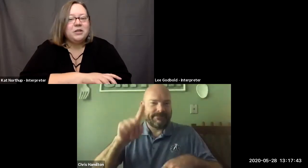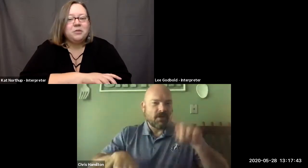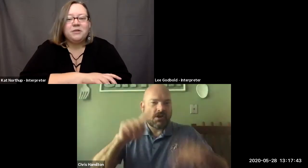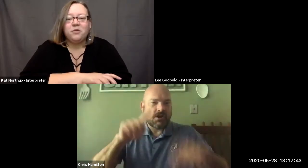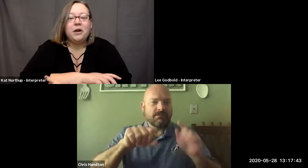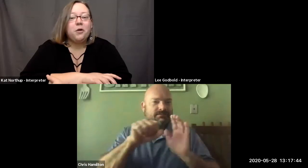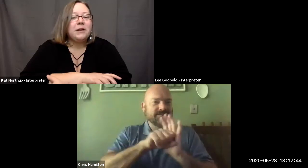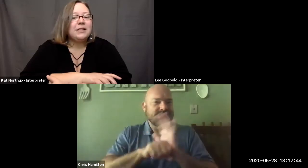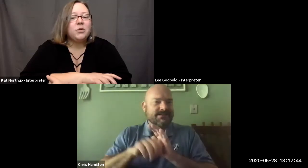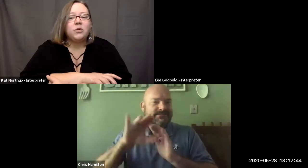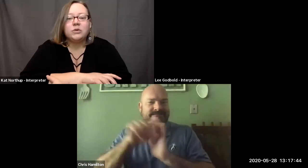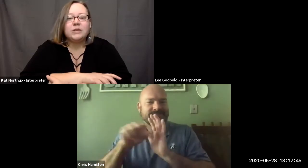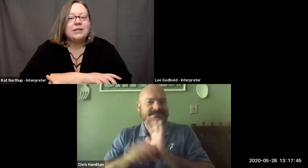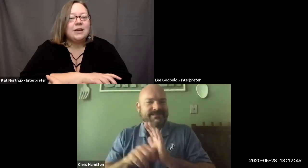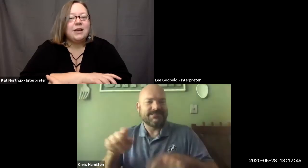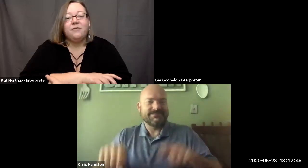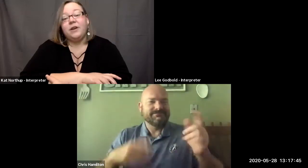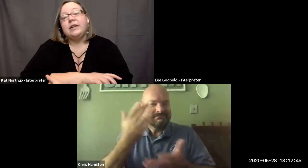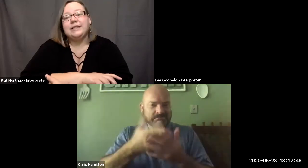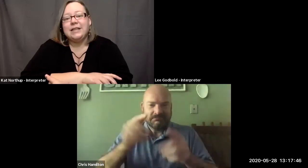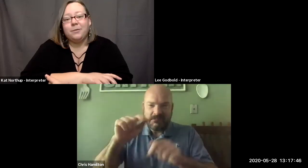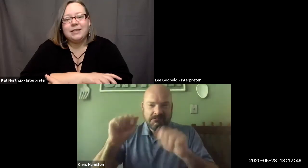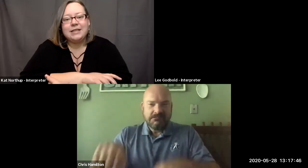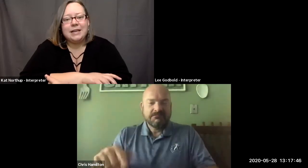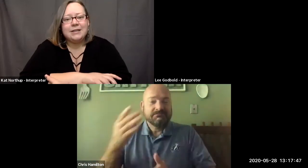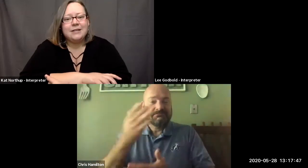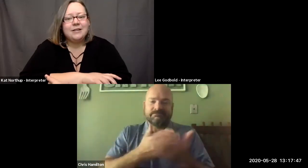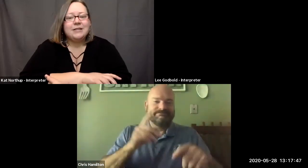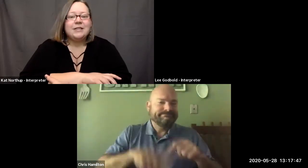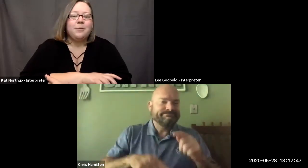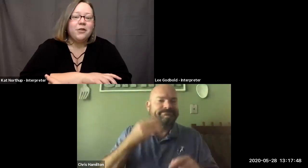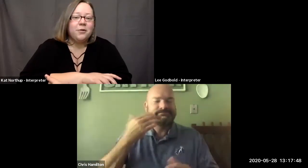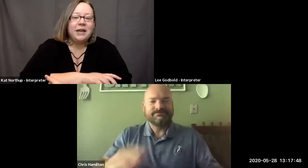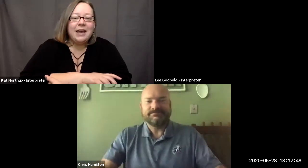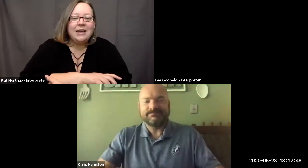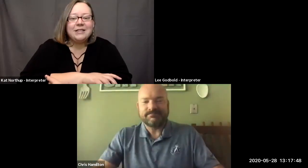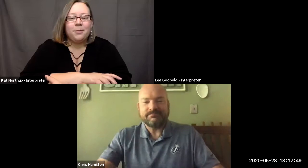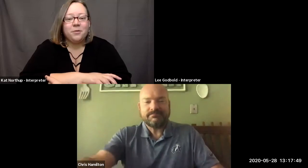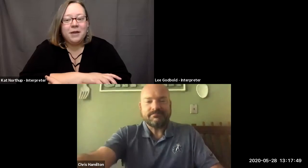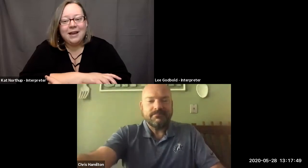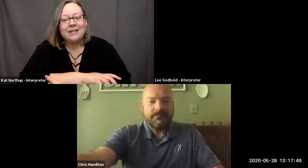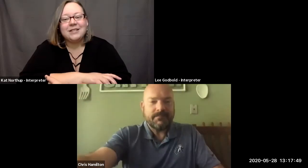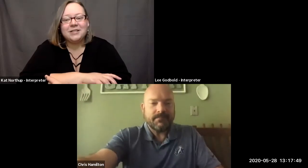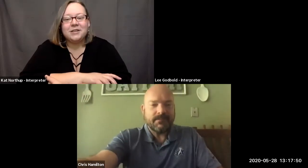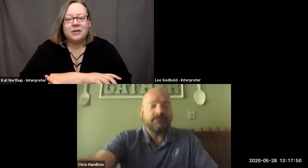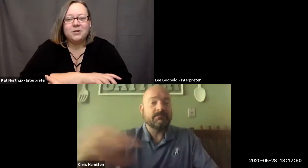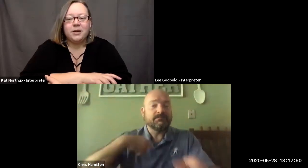in terms of reopening schools, it varies state by state. Some of them can, some of them can't, so that's great.